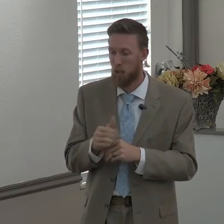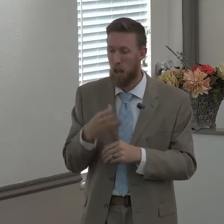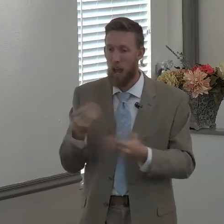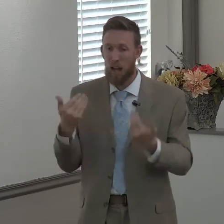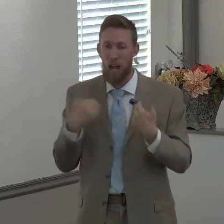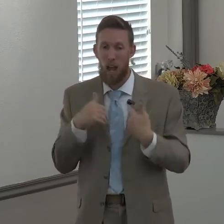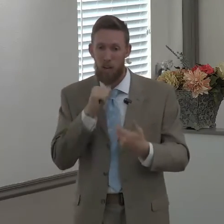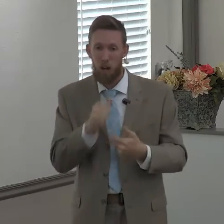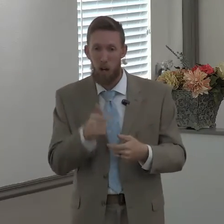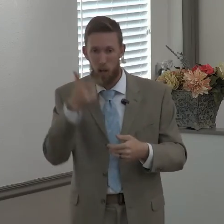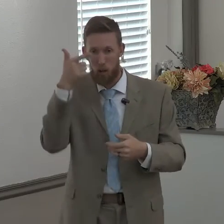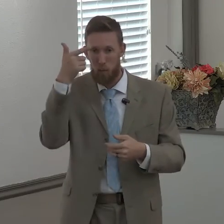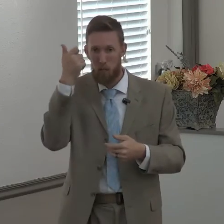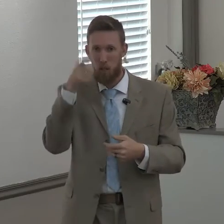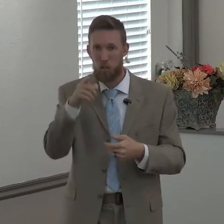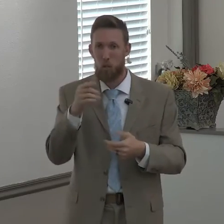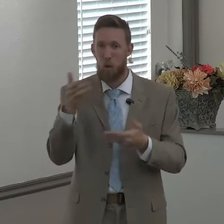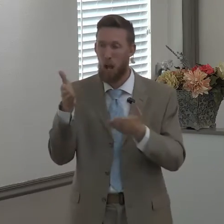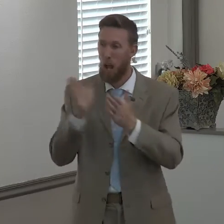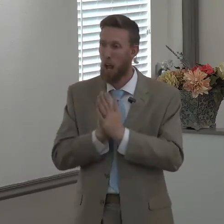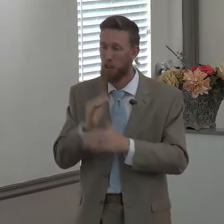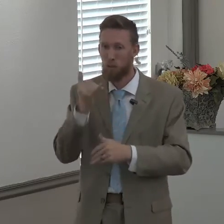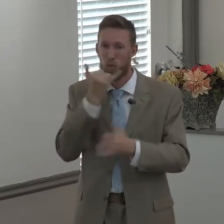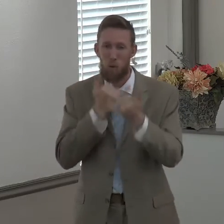But you have not because you ask not.